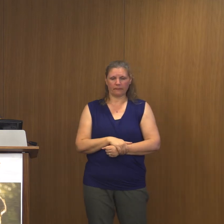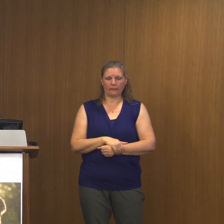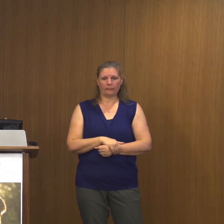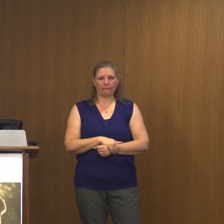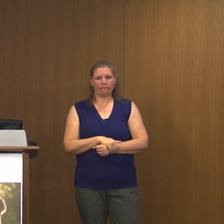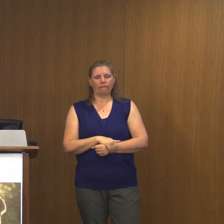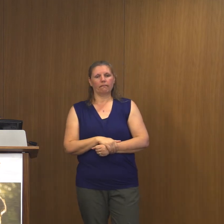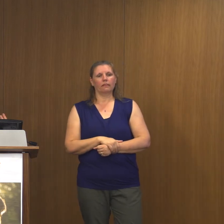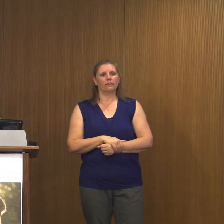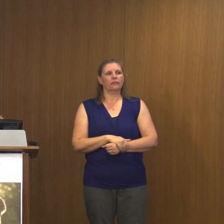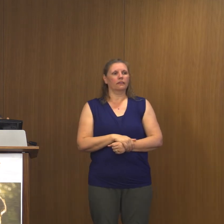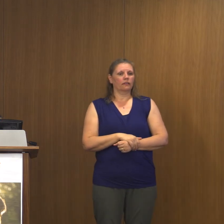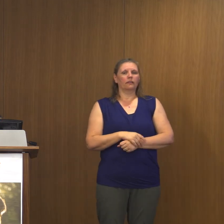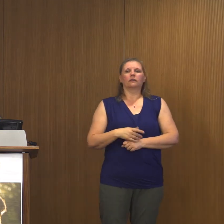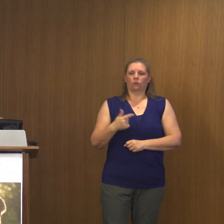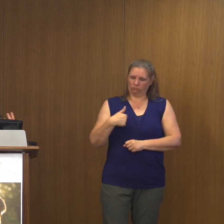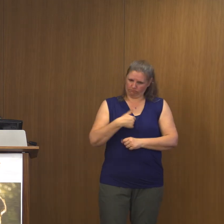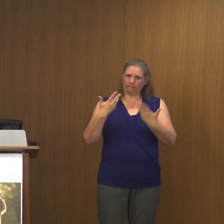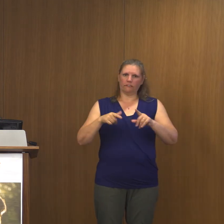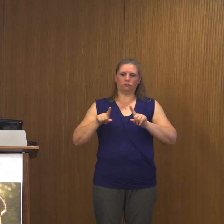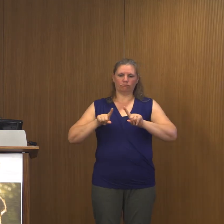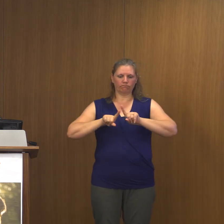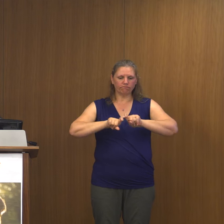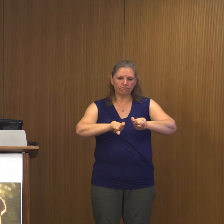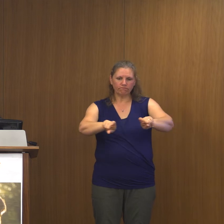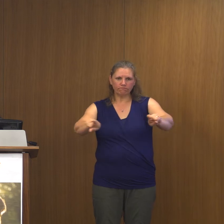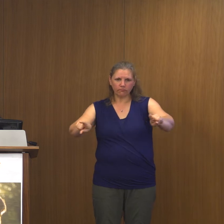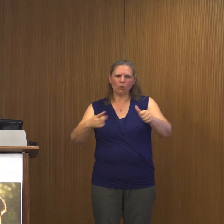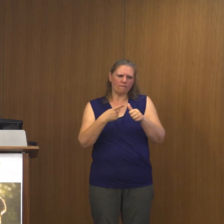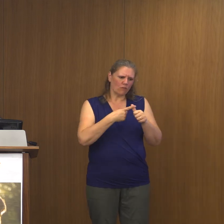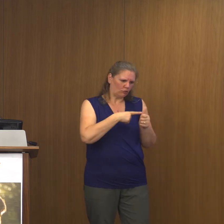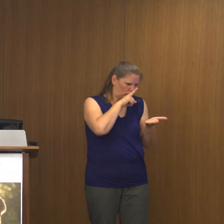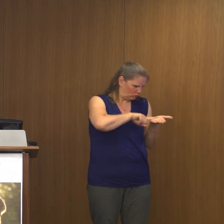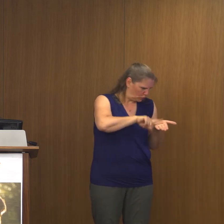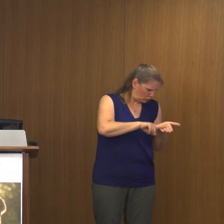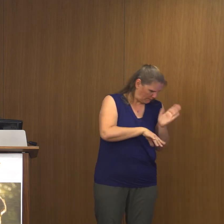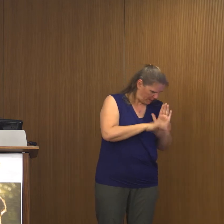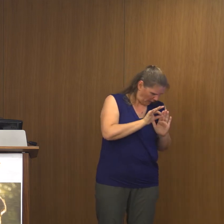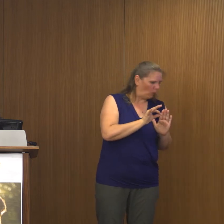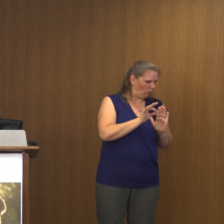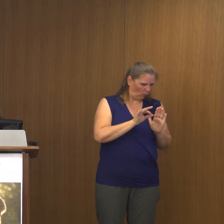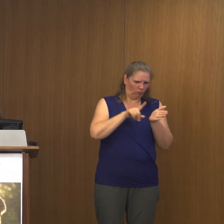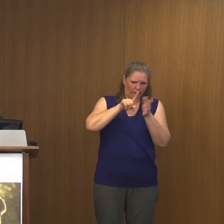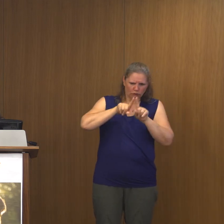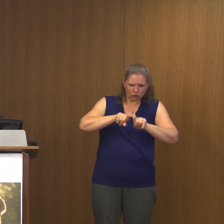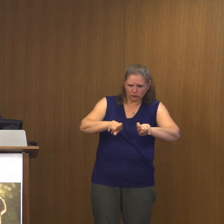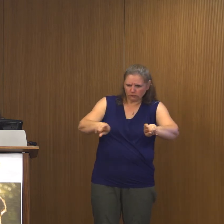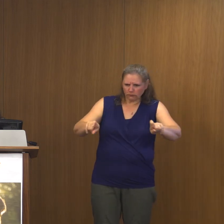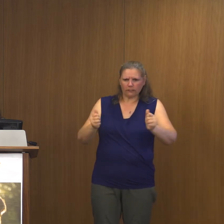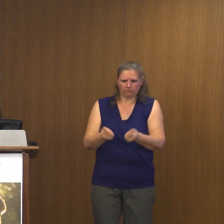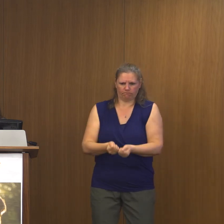So we identified, we did a survey with the results that we found on the research literature, and then we sent the